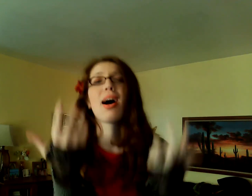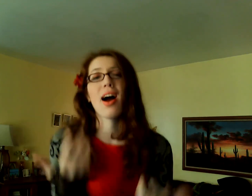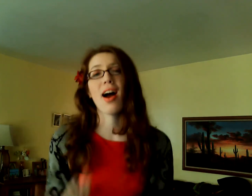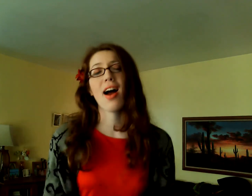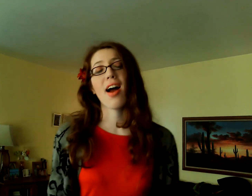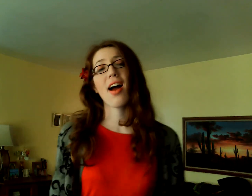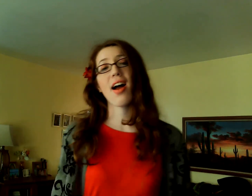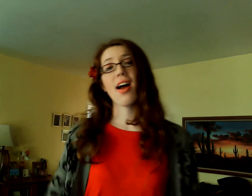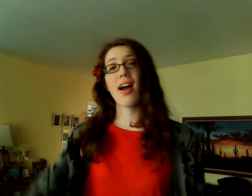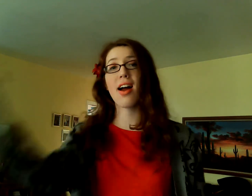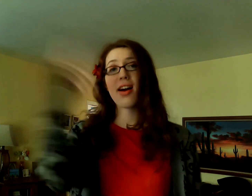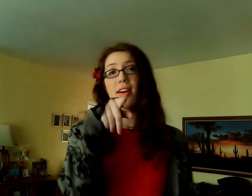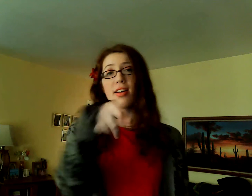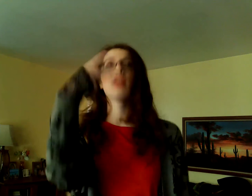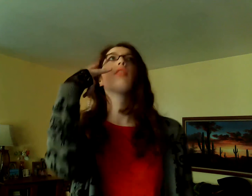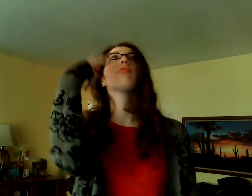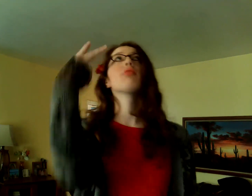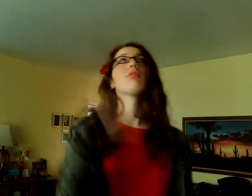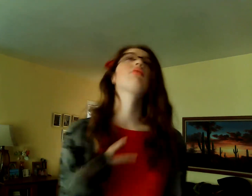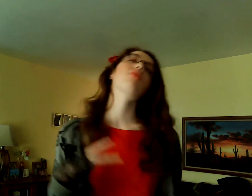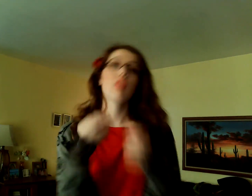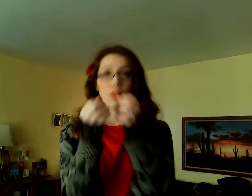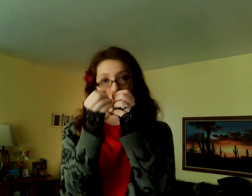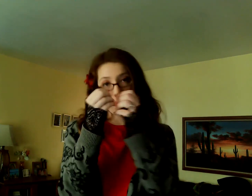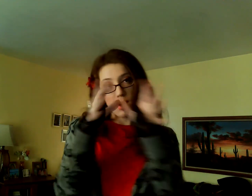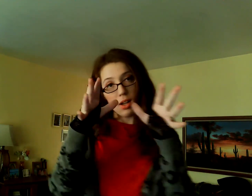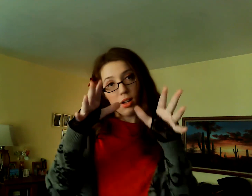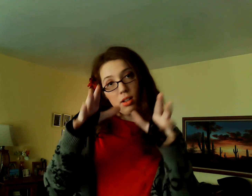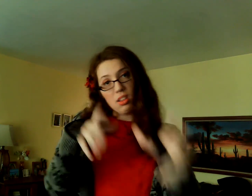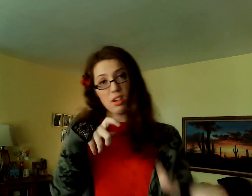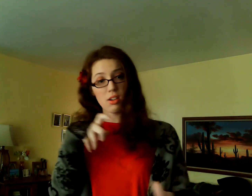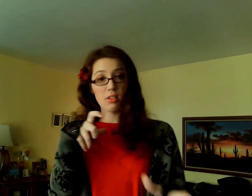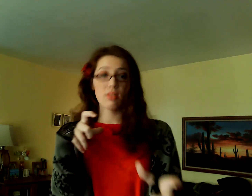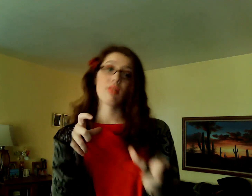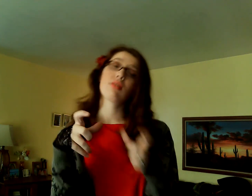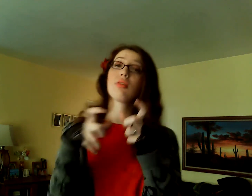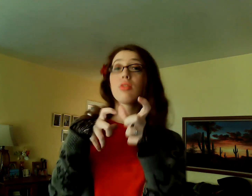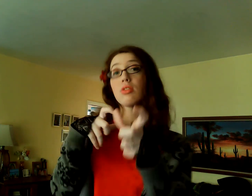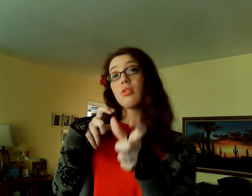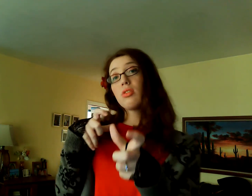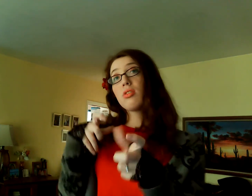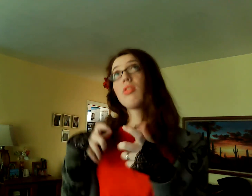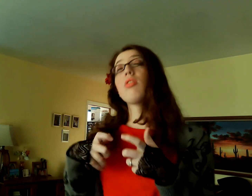burned. You saved me all the trouble.